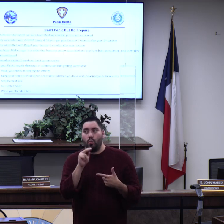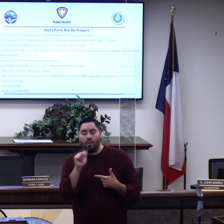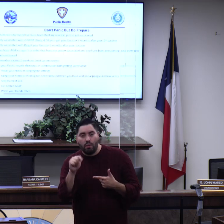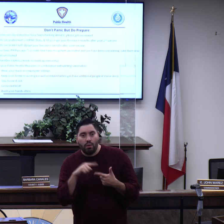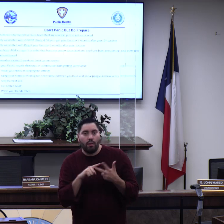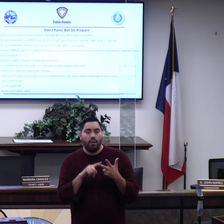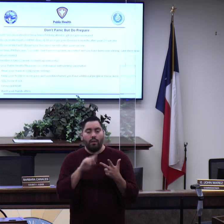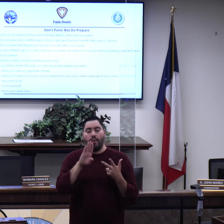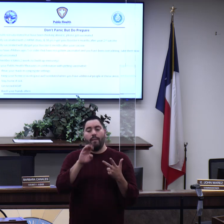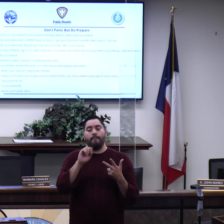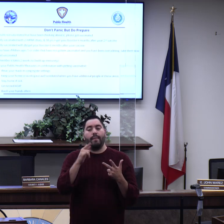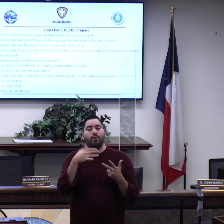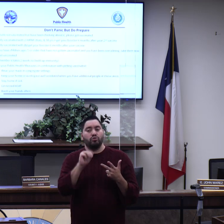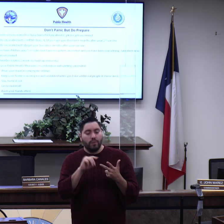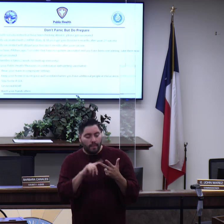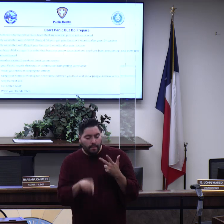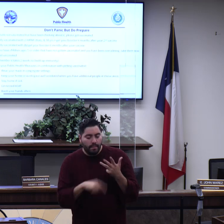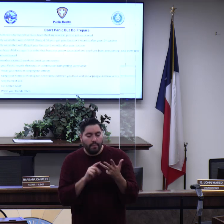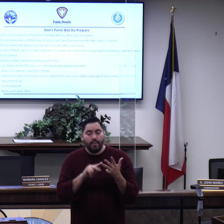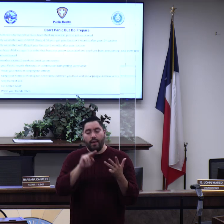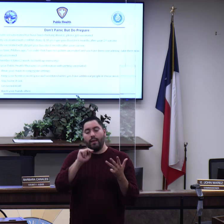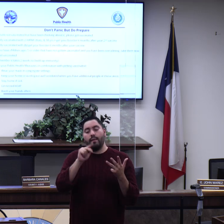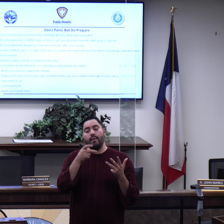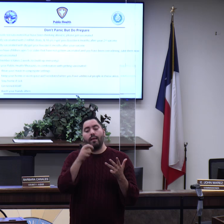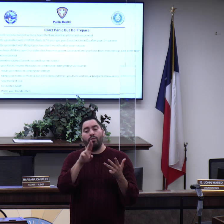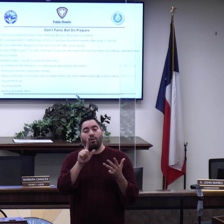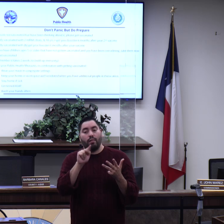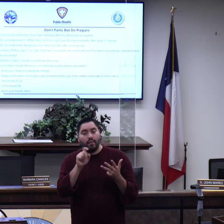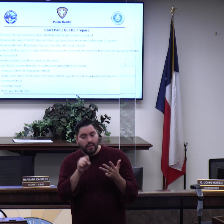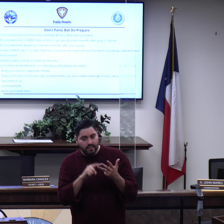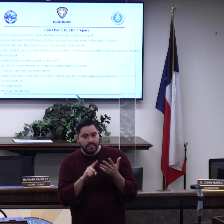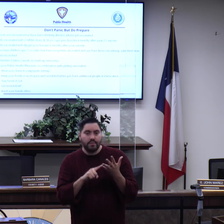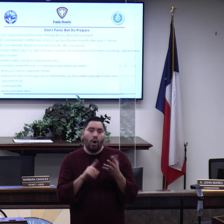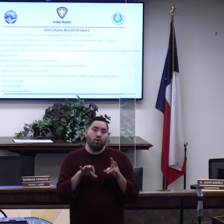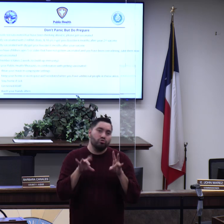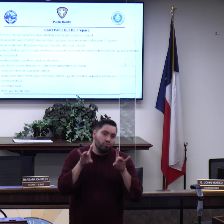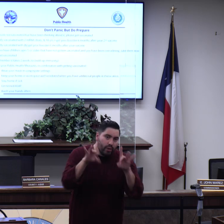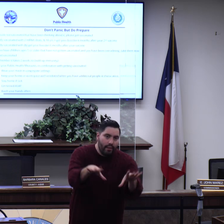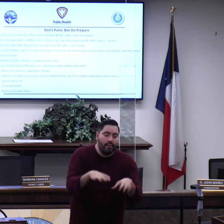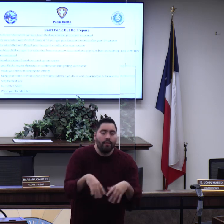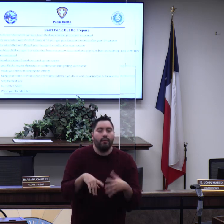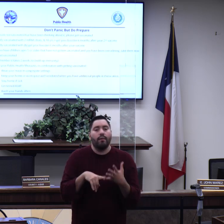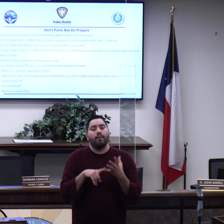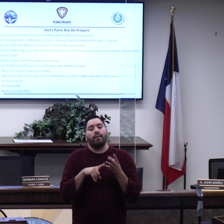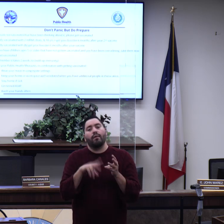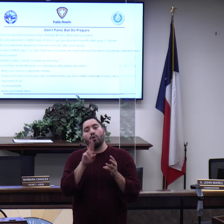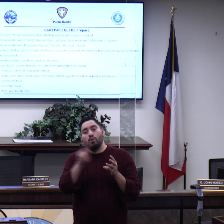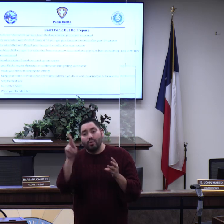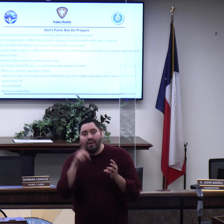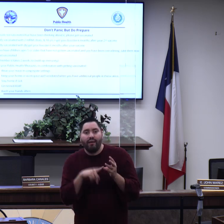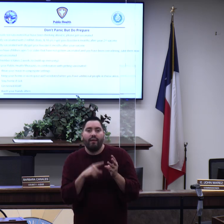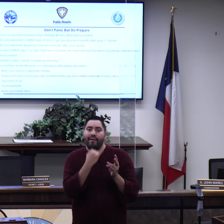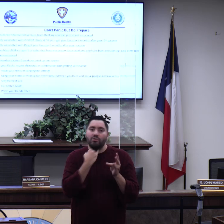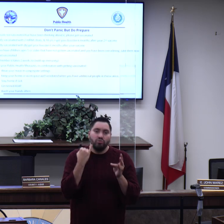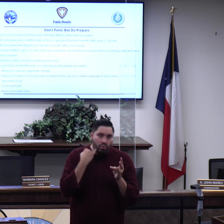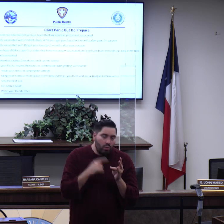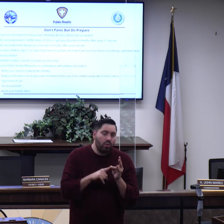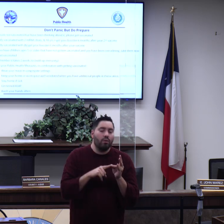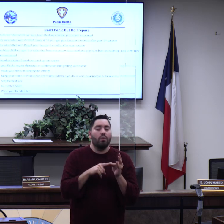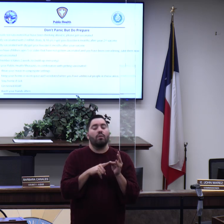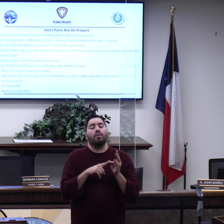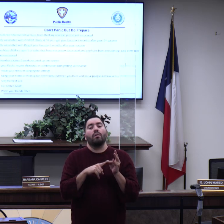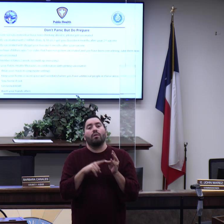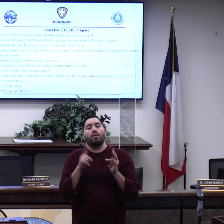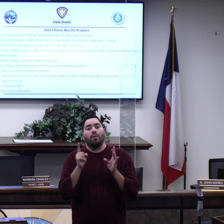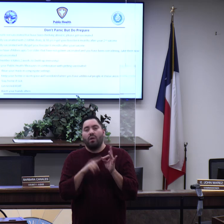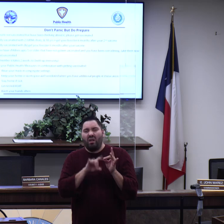Belgium, the Netherlands, Australia, Europe, the UK, Italy, Israel, Hong Kong, and